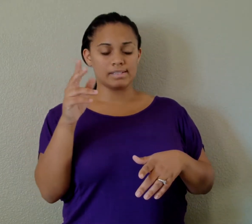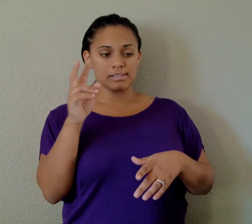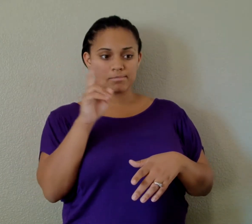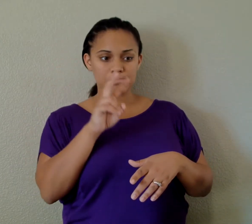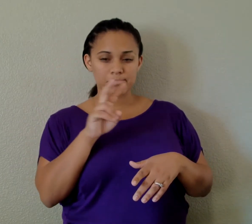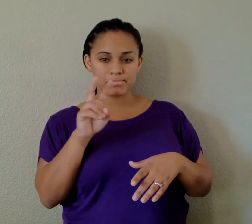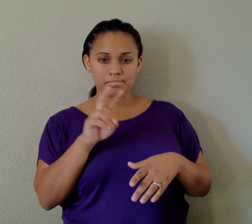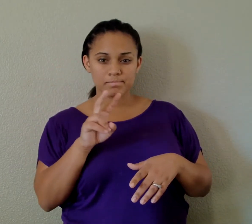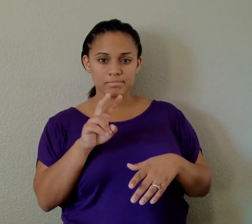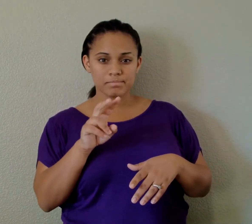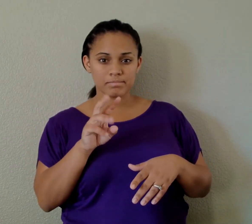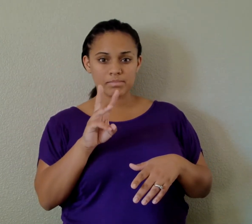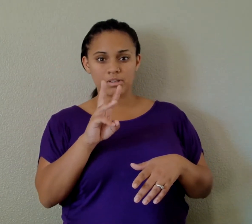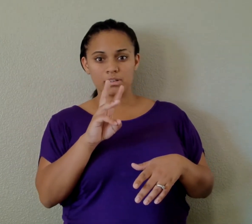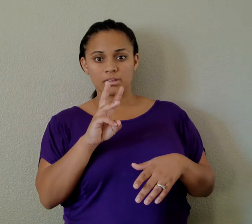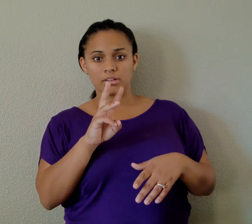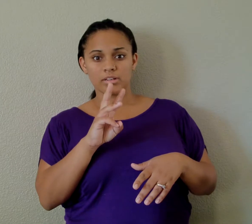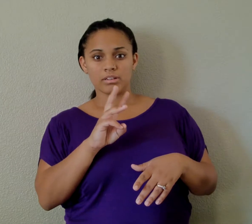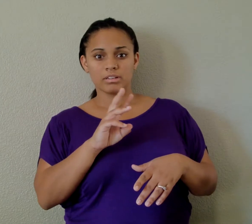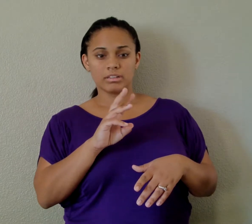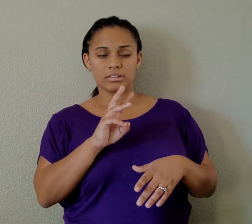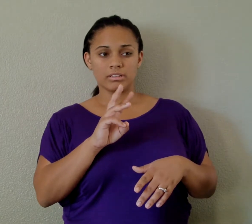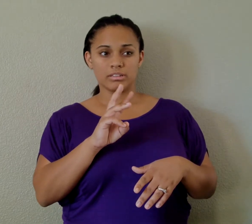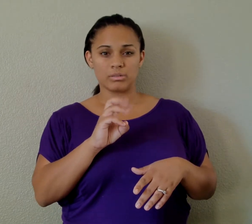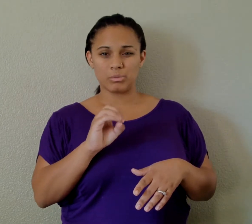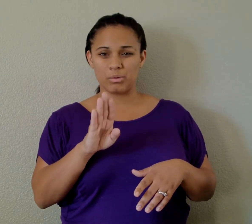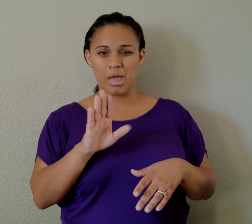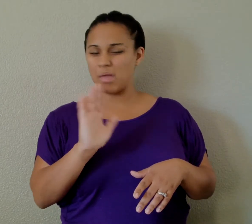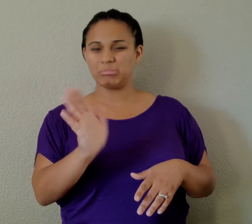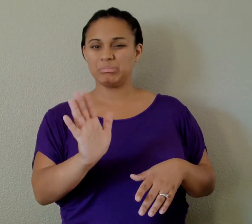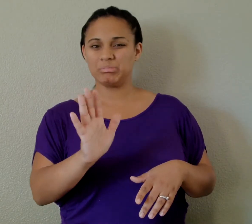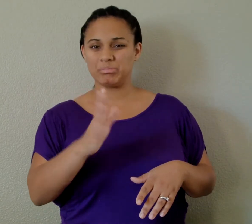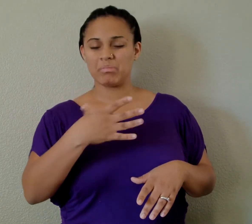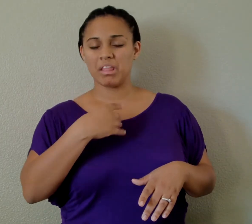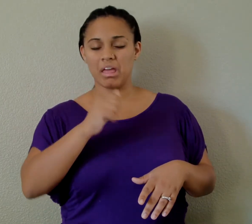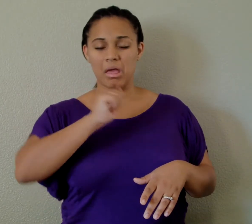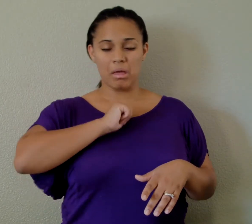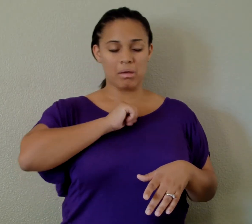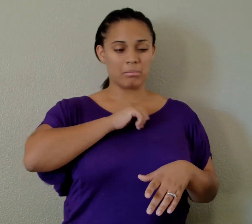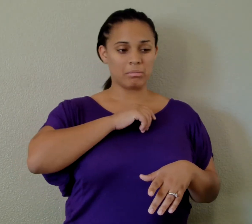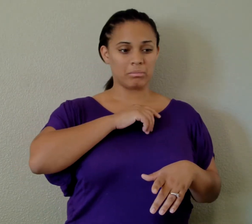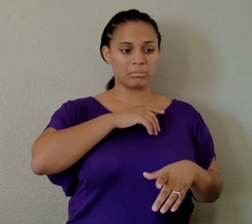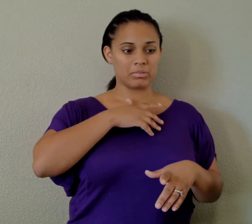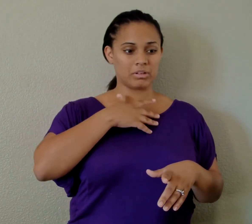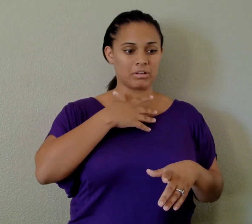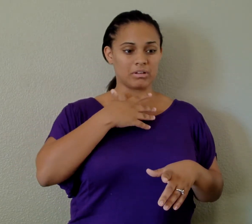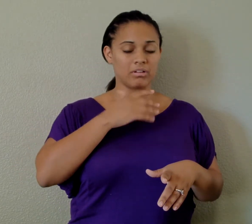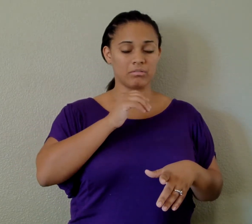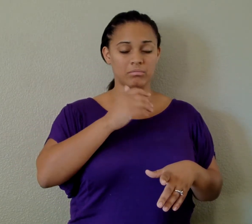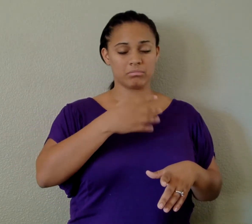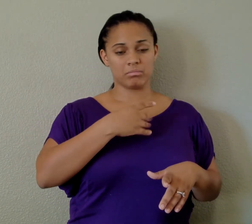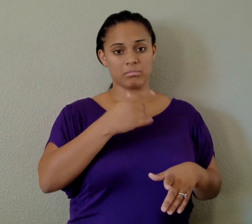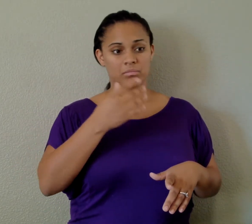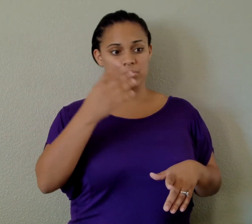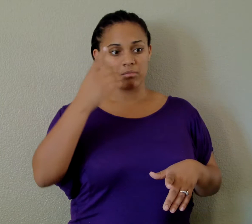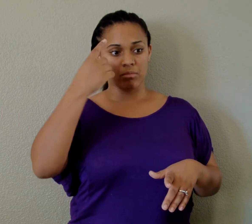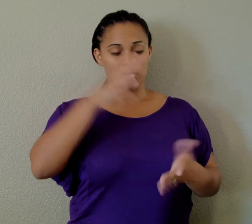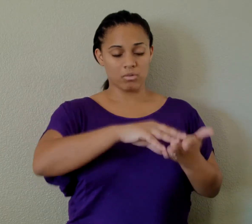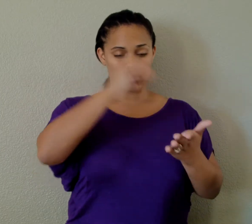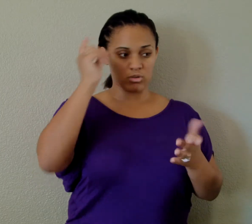like for them to actually go look in journals, newspapers, and magazines. Also, some of the information you get on the